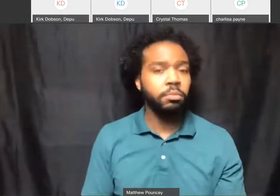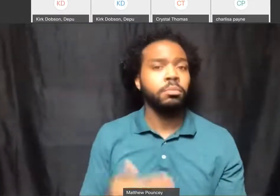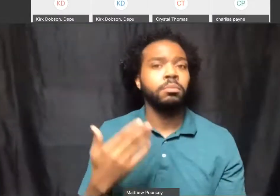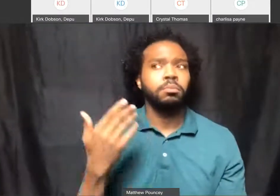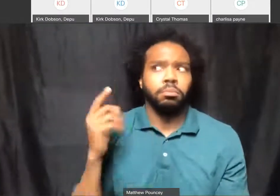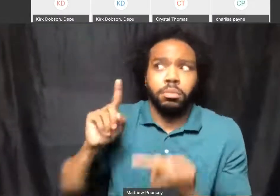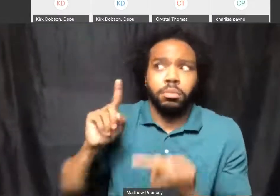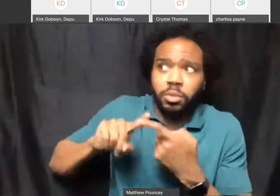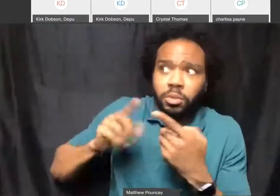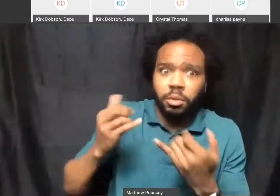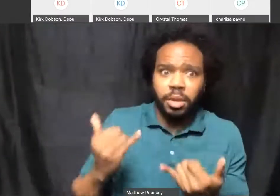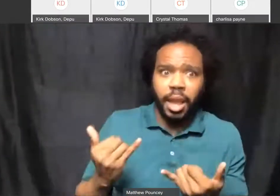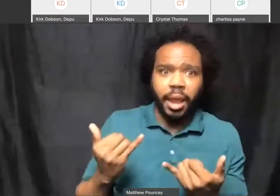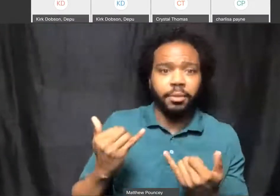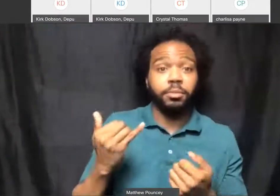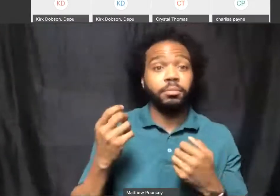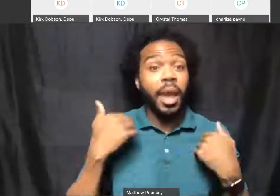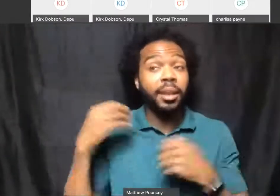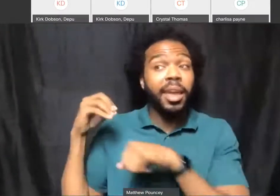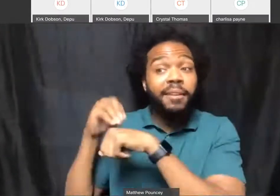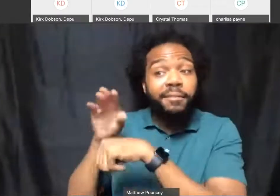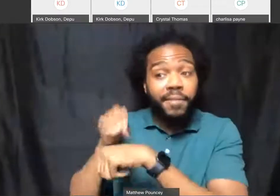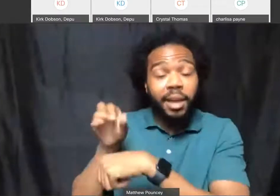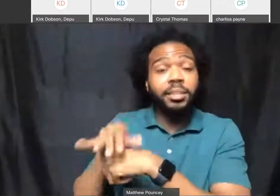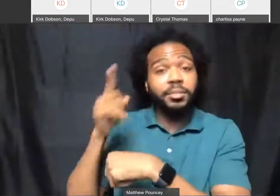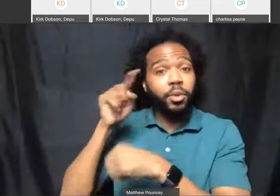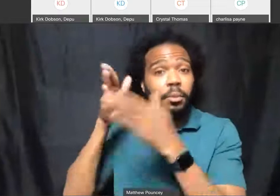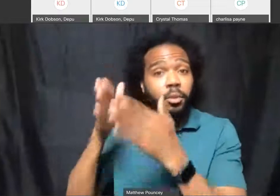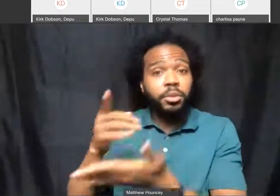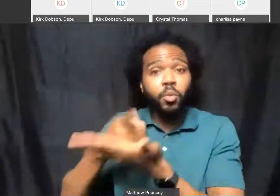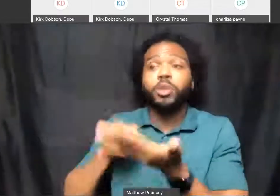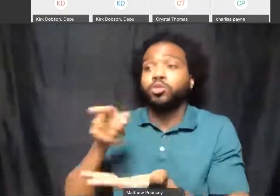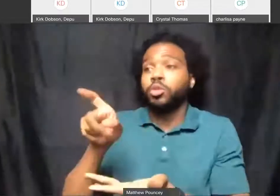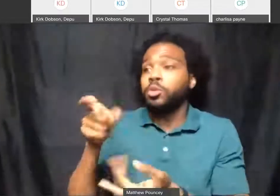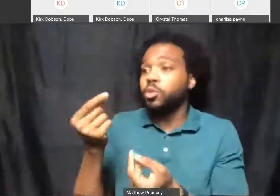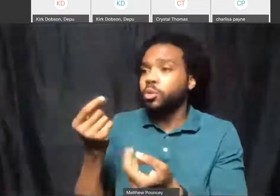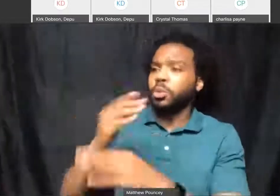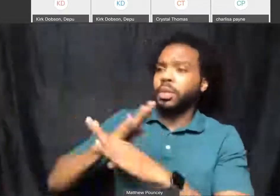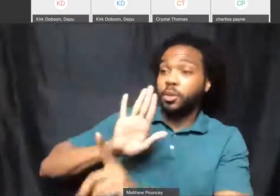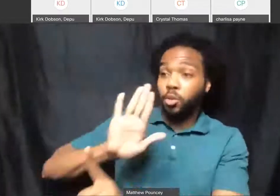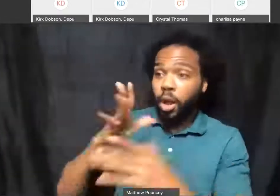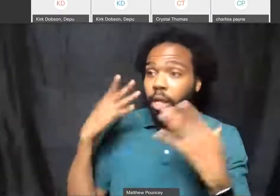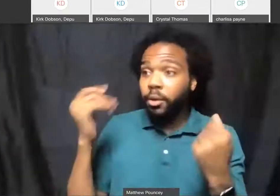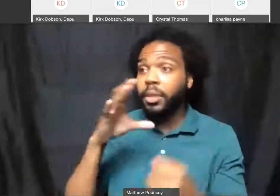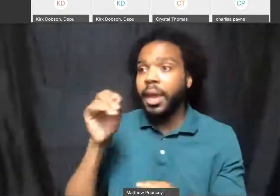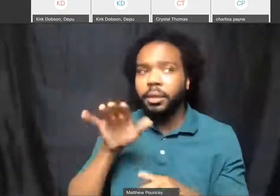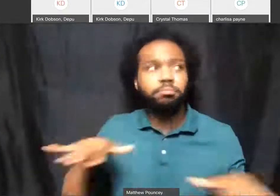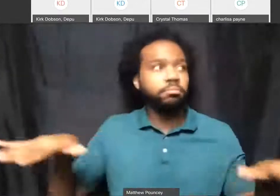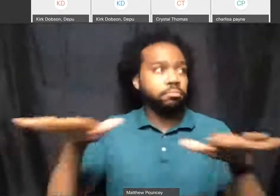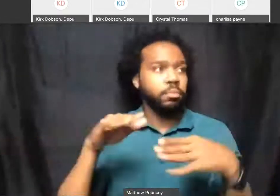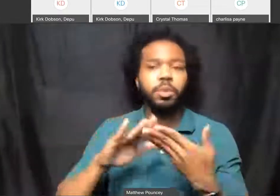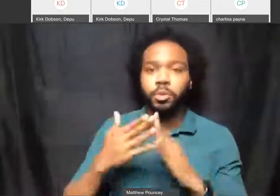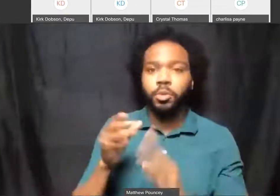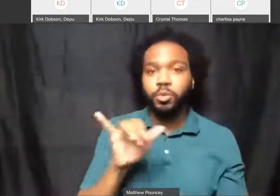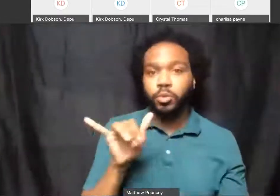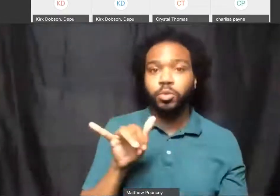we've had is advice given to the person about what they need to do to protect their own health and the health of the community, and then